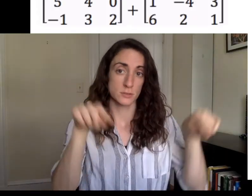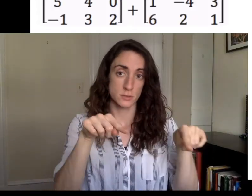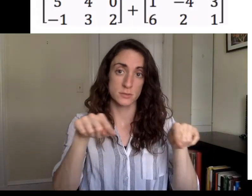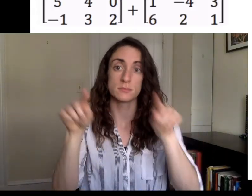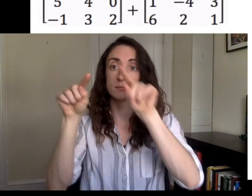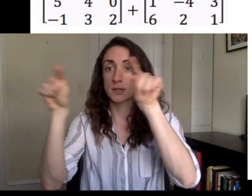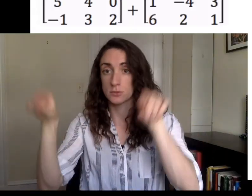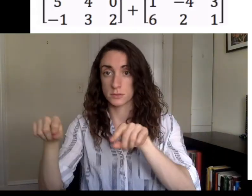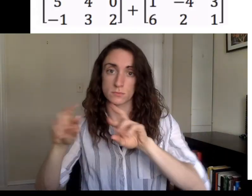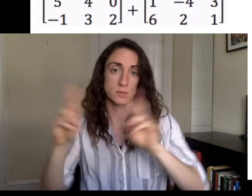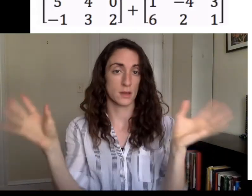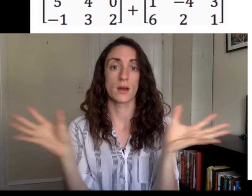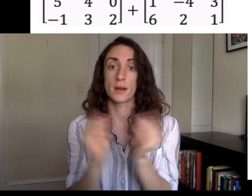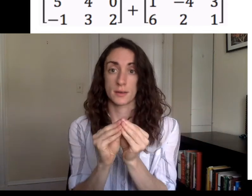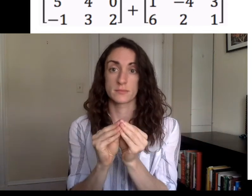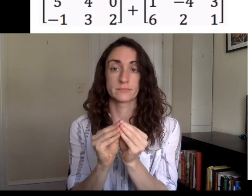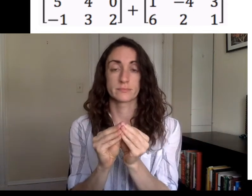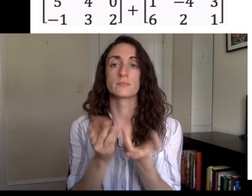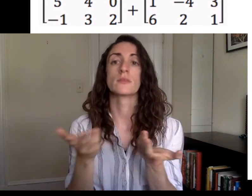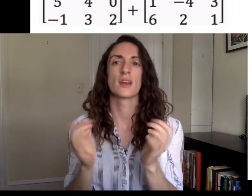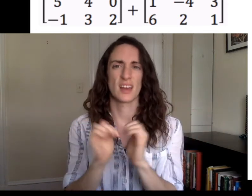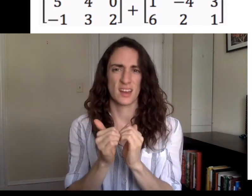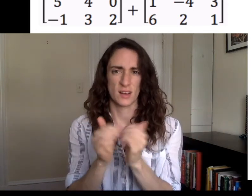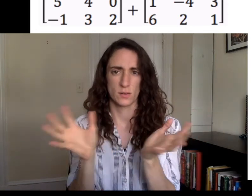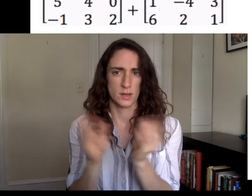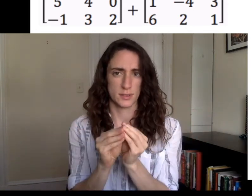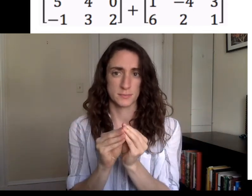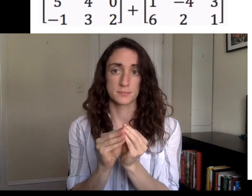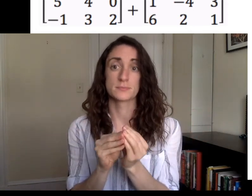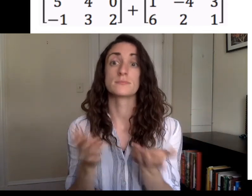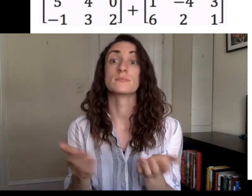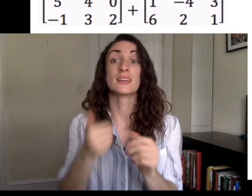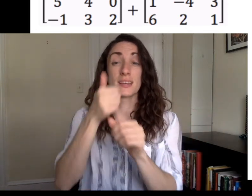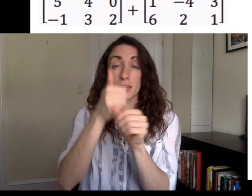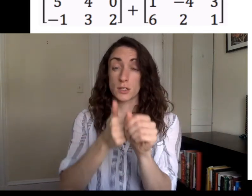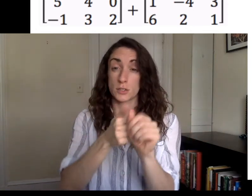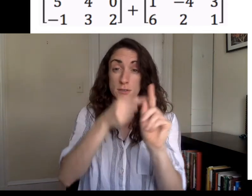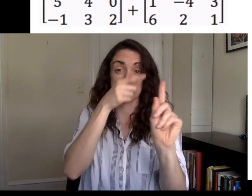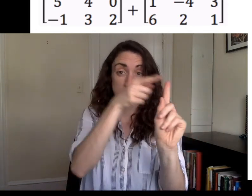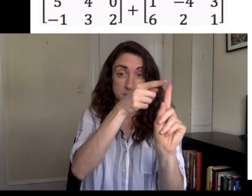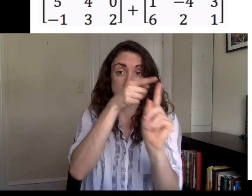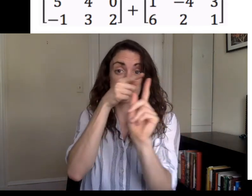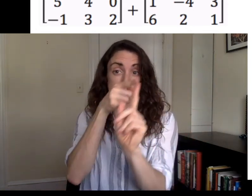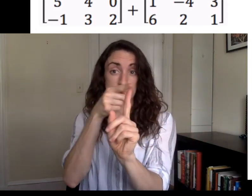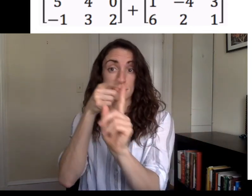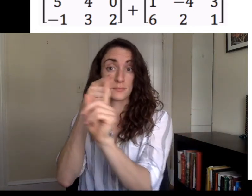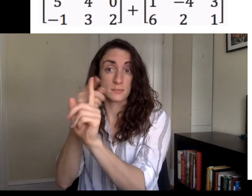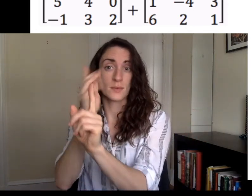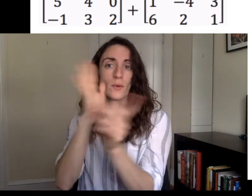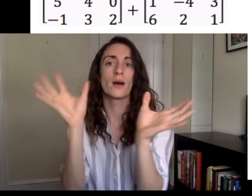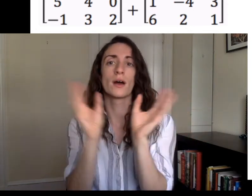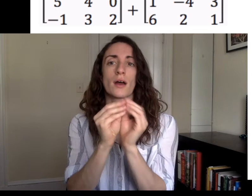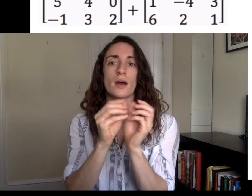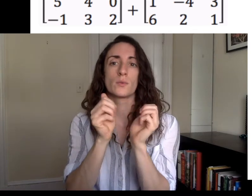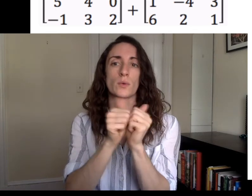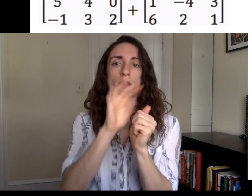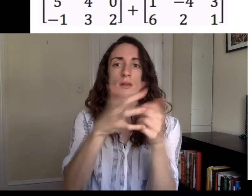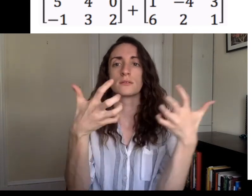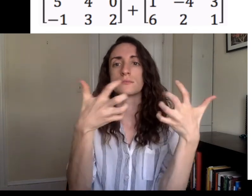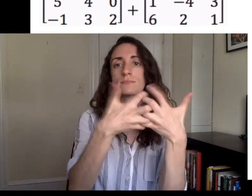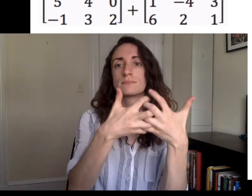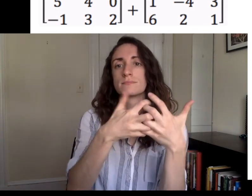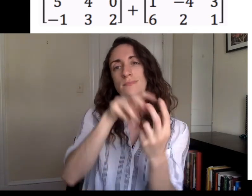So here you can see we've got these 2 by 3 matrices, and we want to add them. So the way to do that is to add each corresponding element.